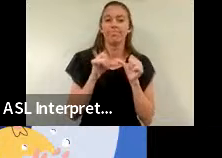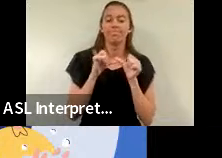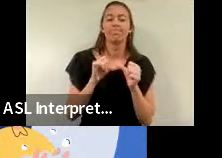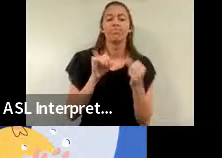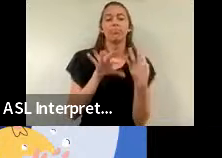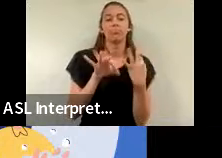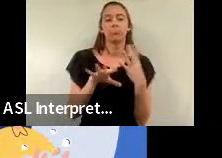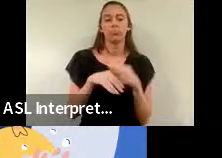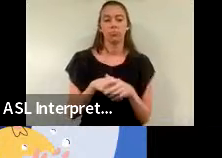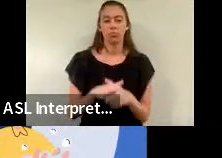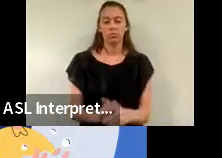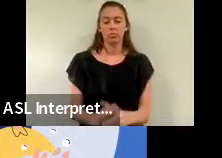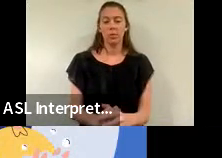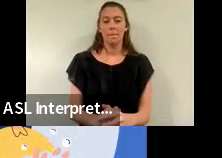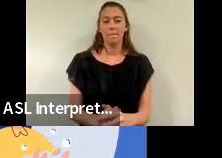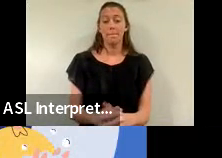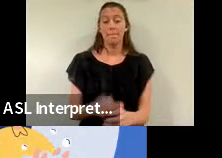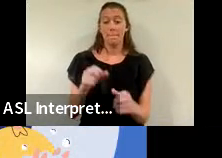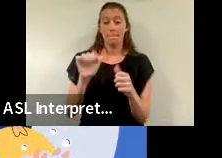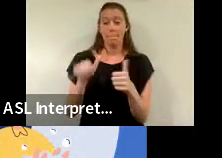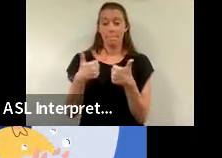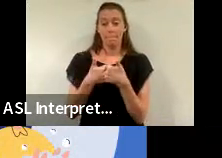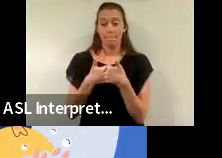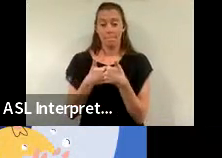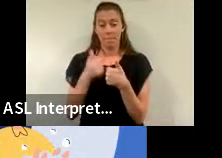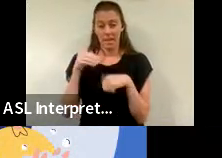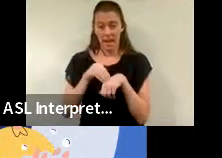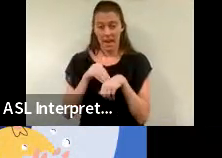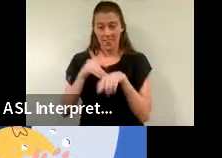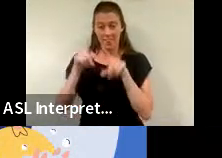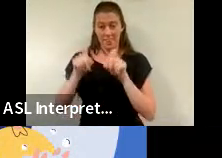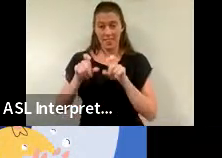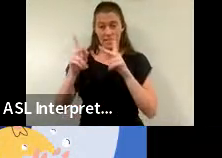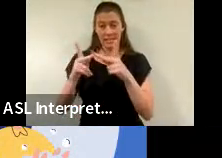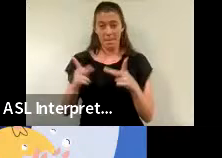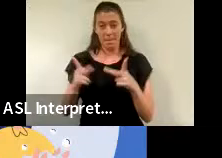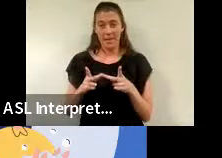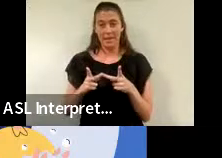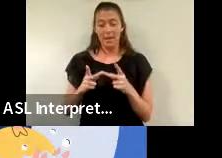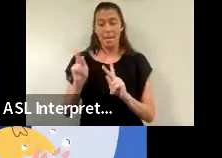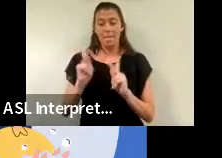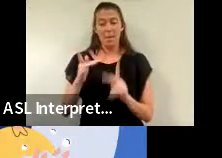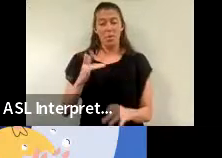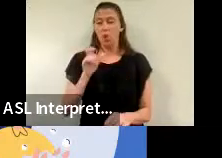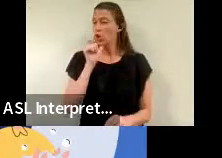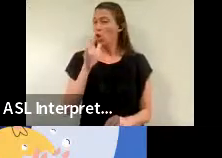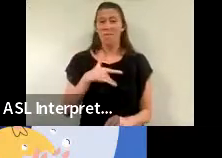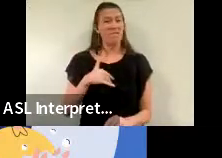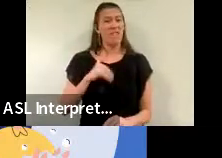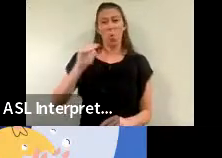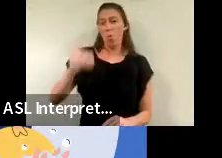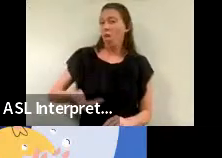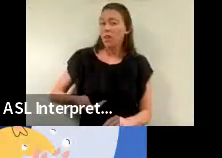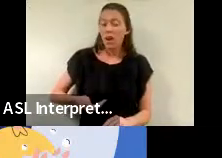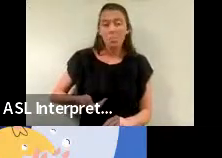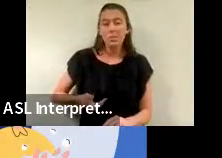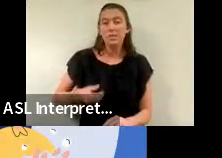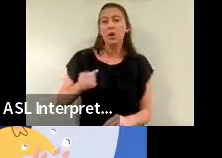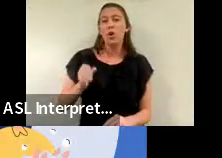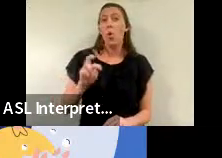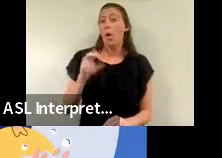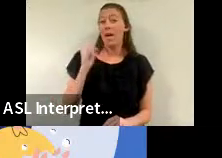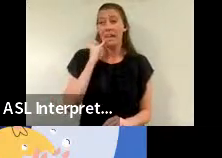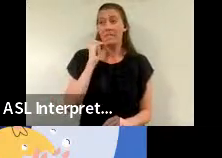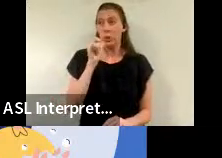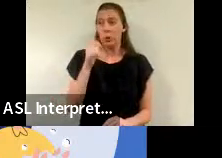site, access for the uninsured, and feeling unwelcomed. It does feel, as others have already said, that in this moment